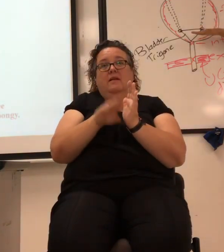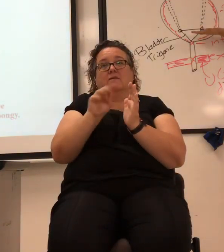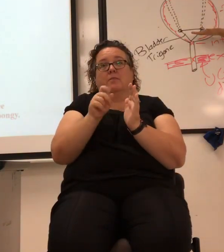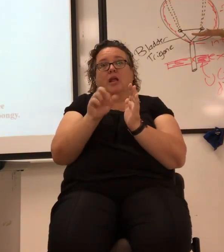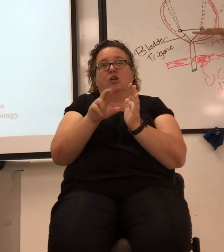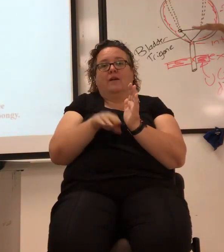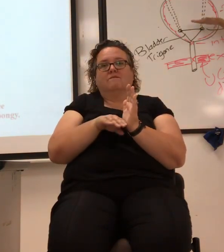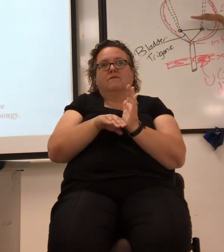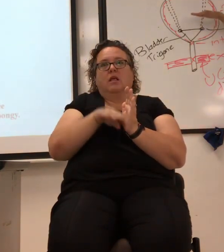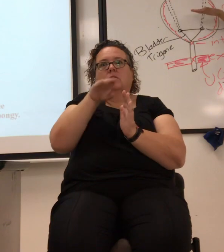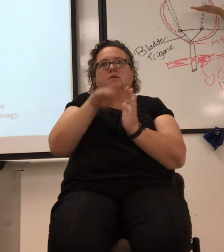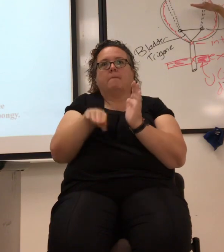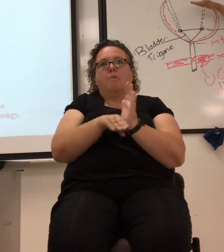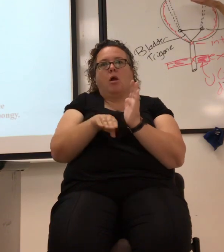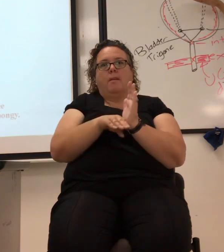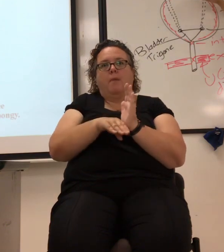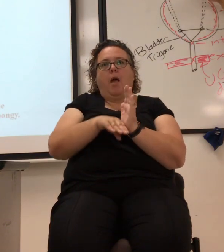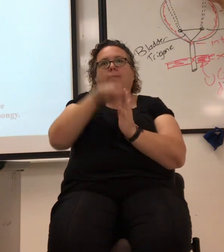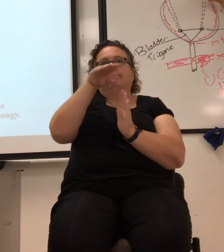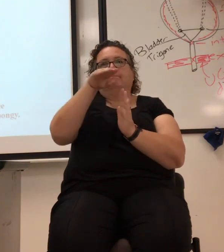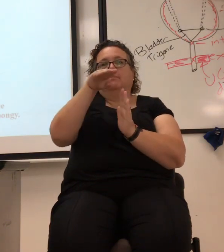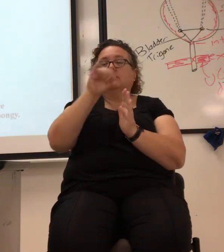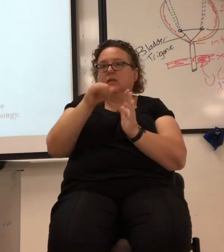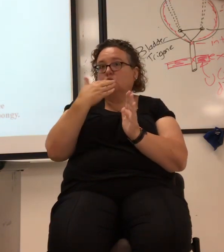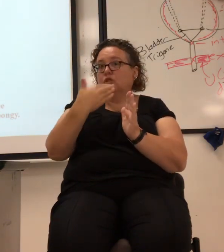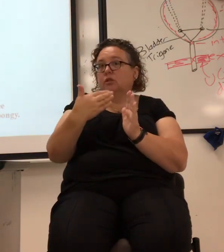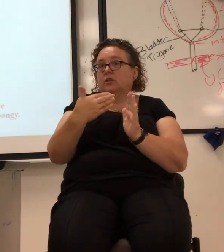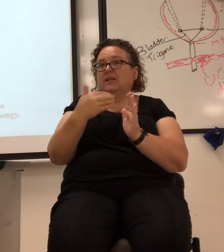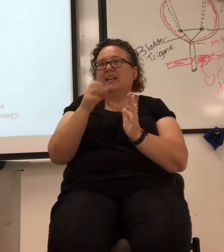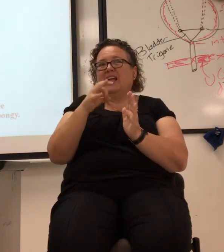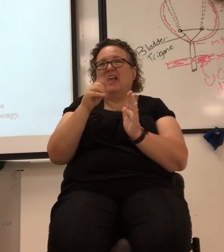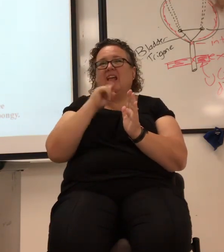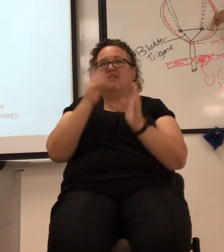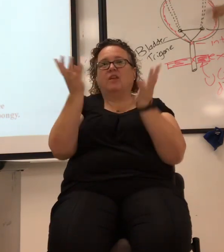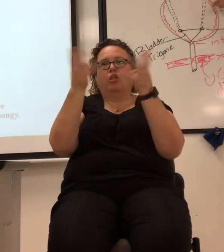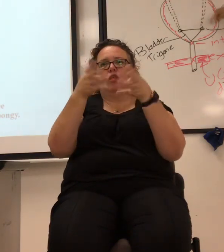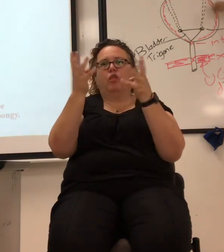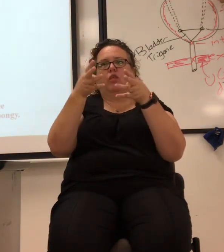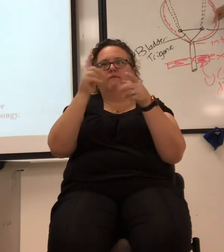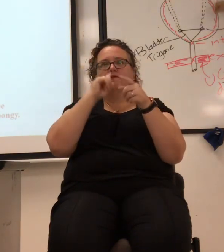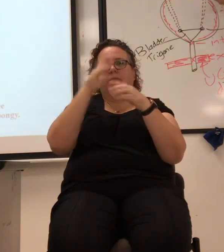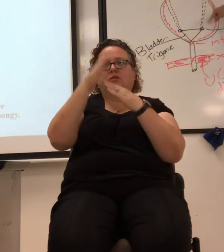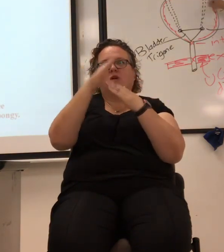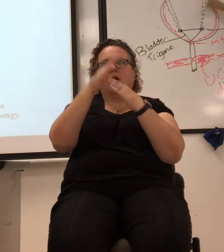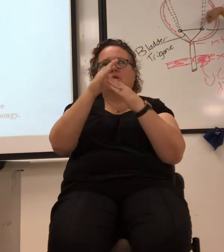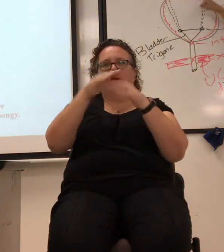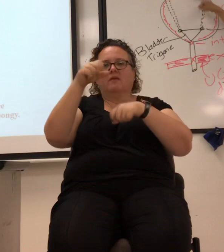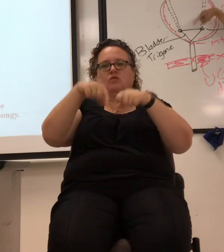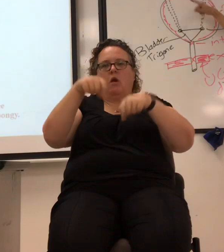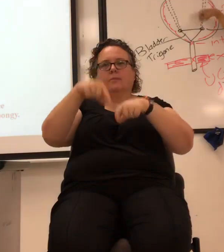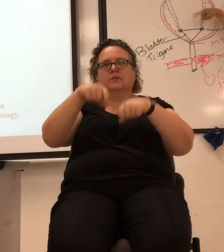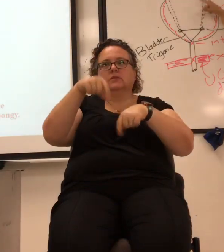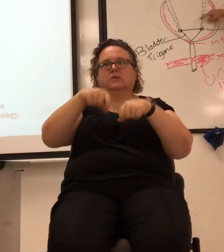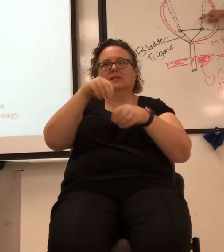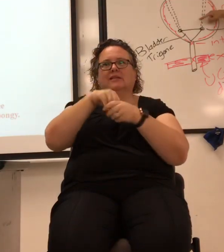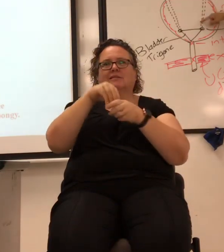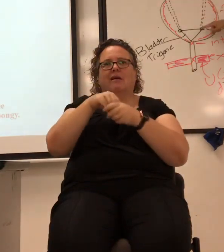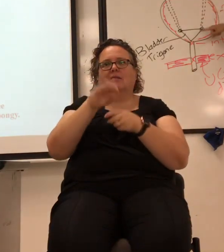That's the one we can, with conscious thought, hold it in if you really feel the urge to go.